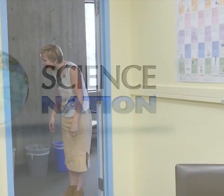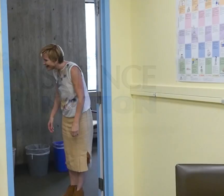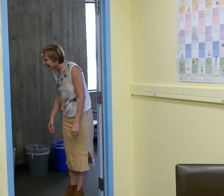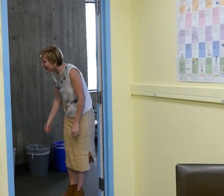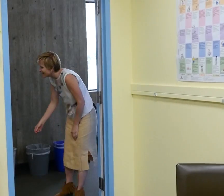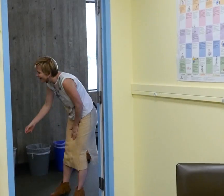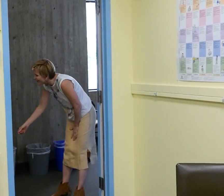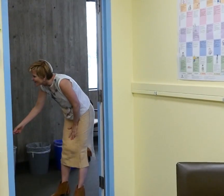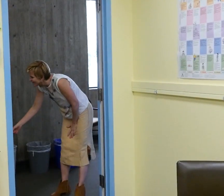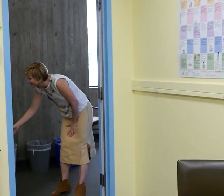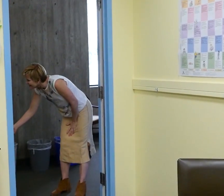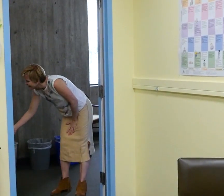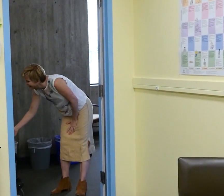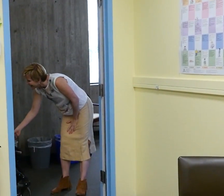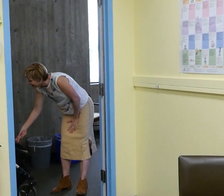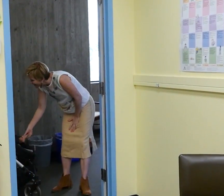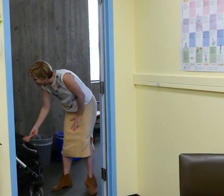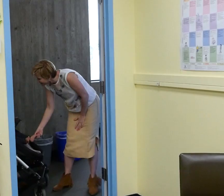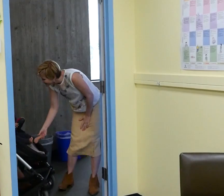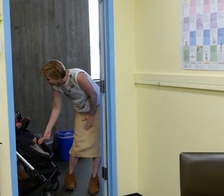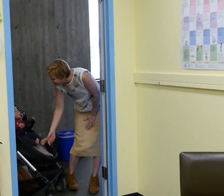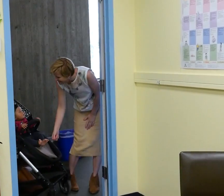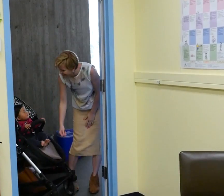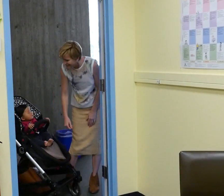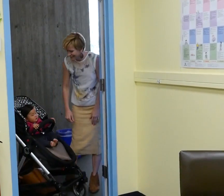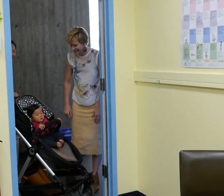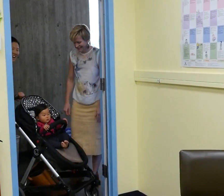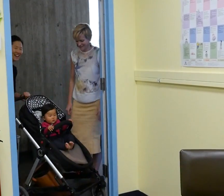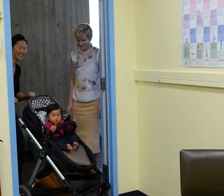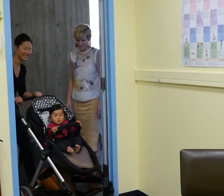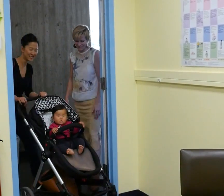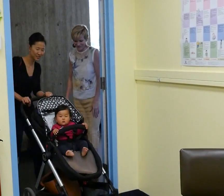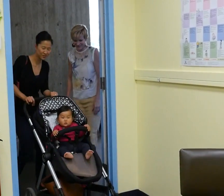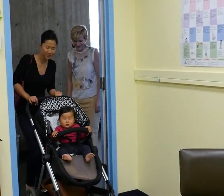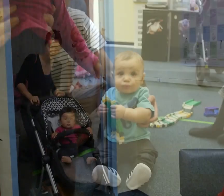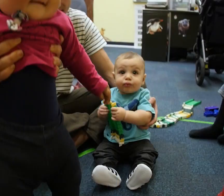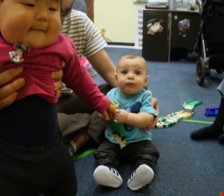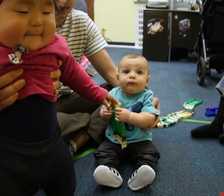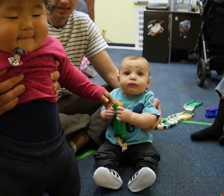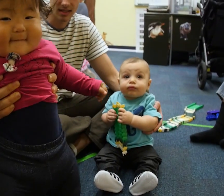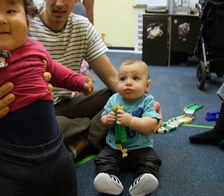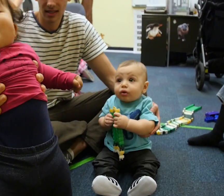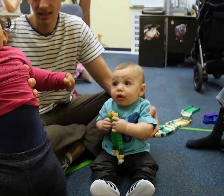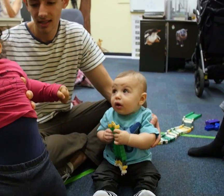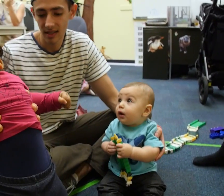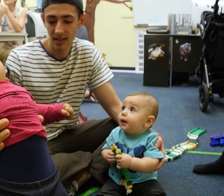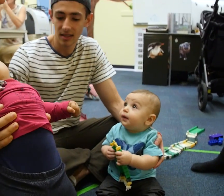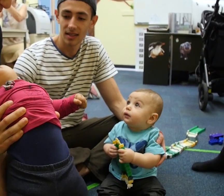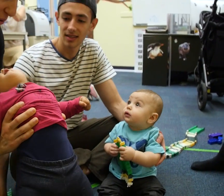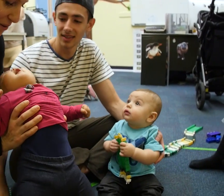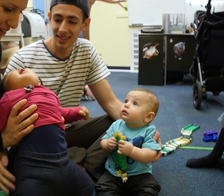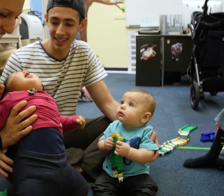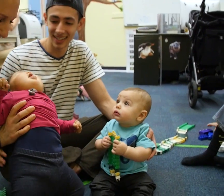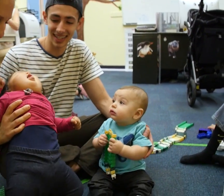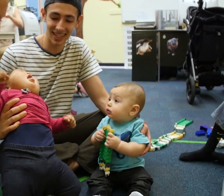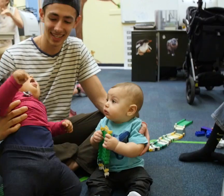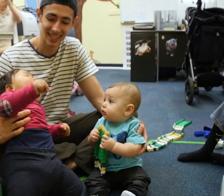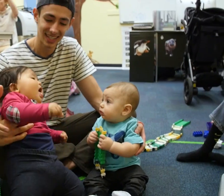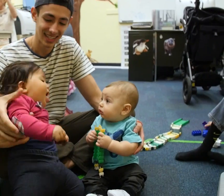RAYNE Hello. It's a typical day at the infant vision lab, which